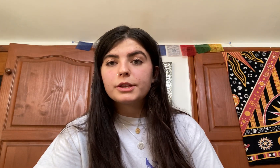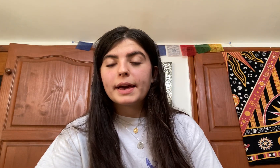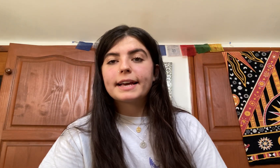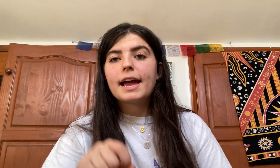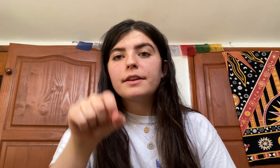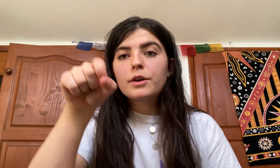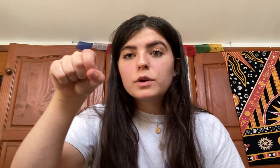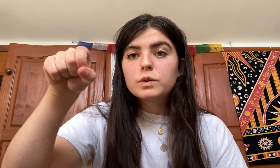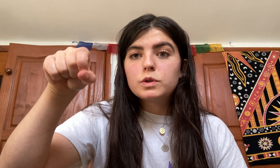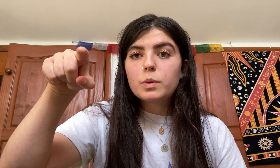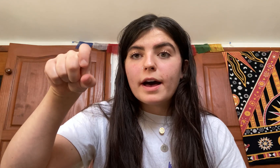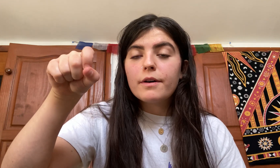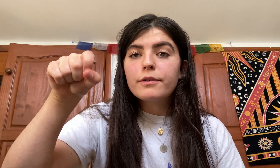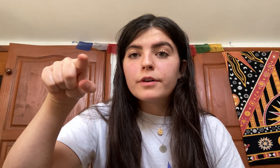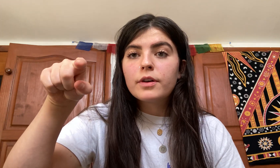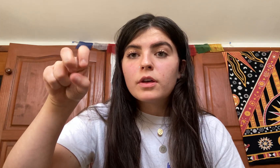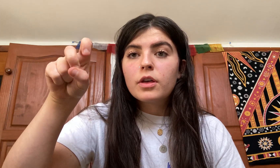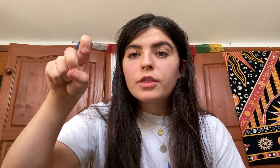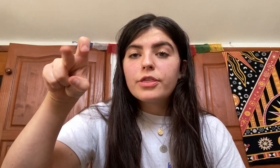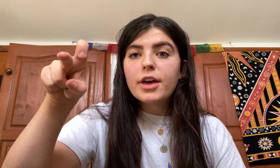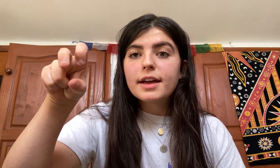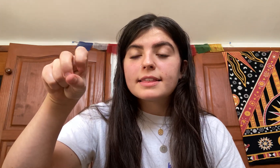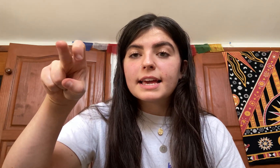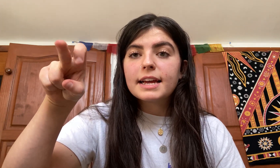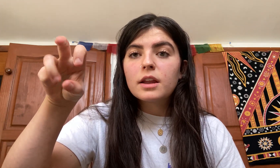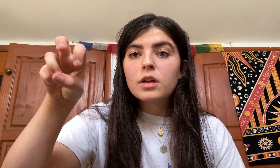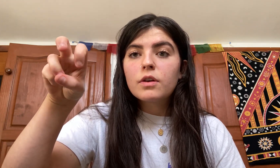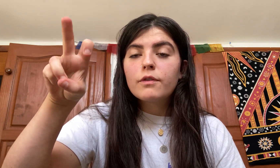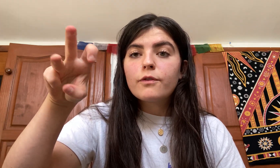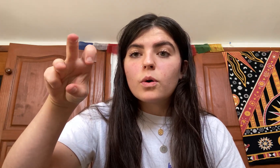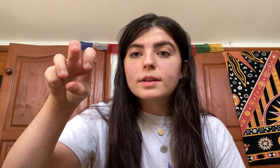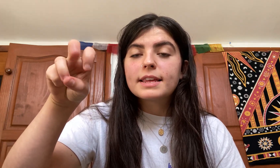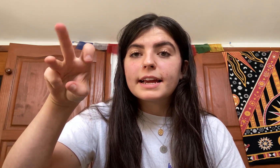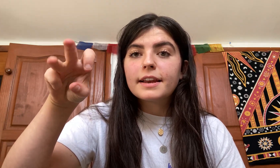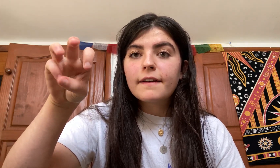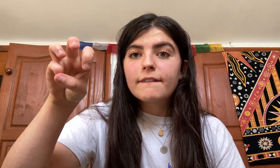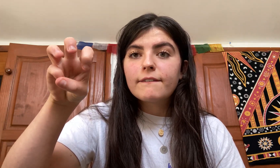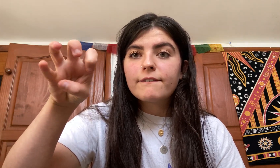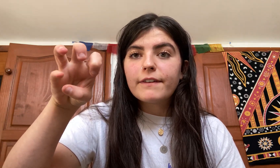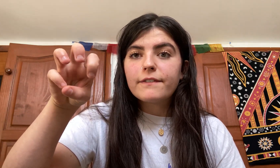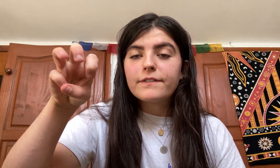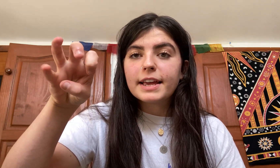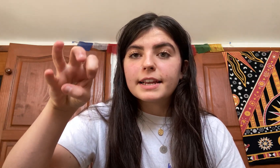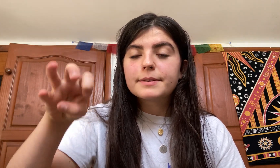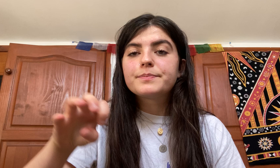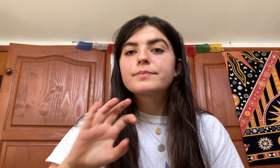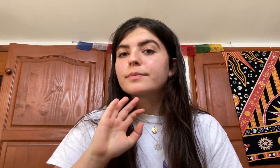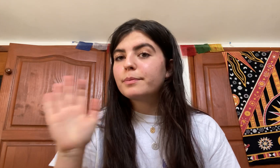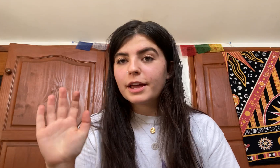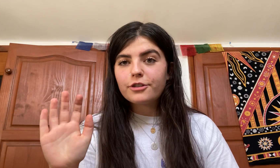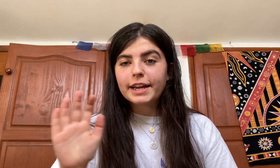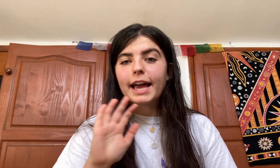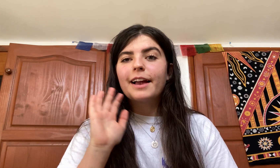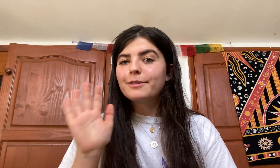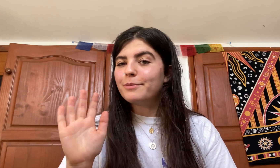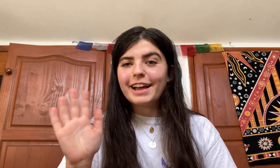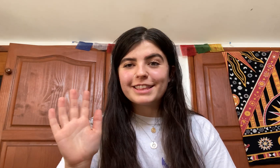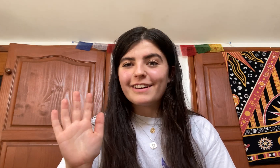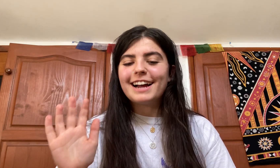it again. 12, 13, 14, 15. Bit tricky, but it's fine.